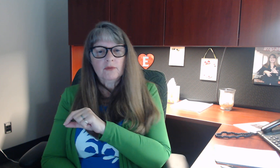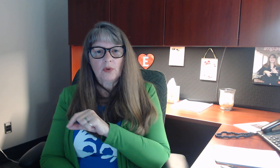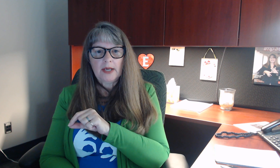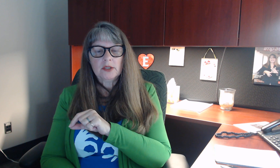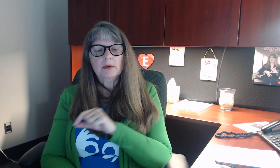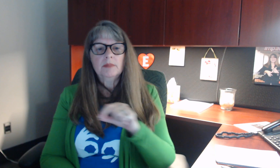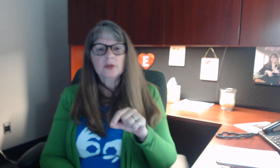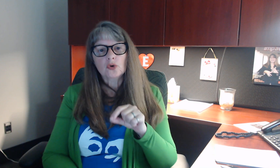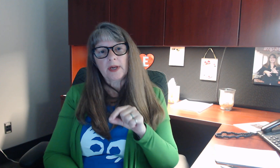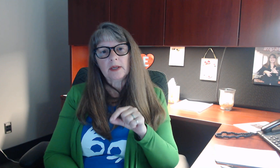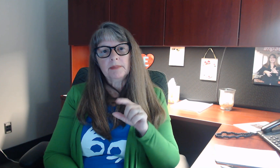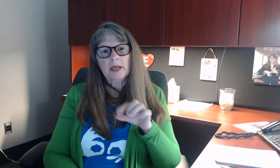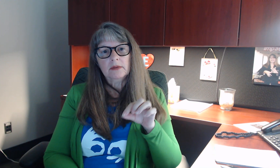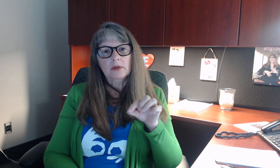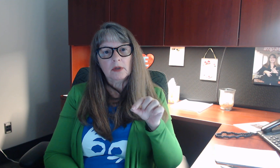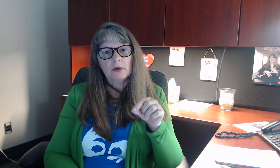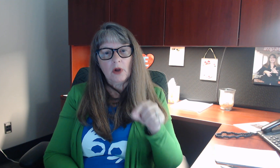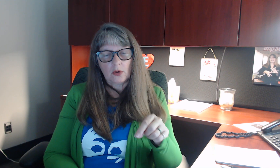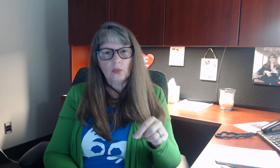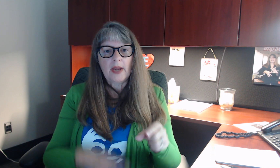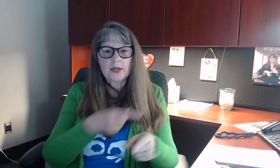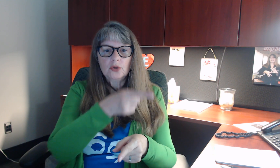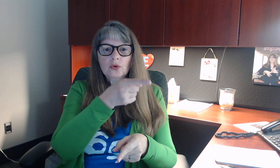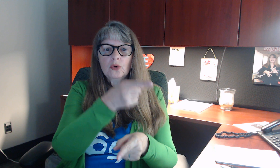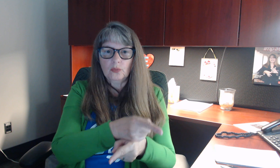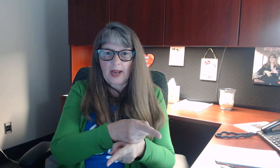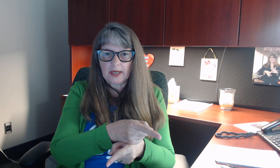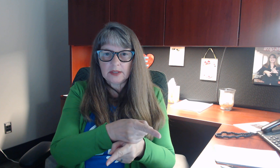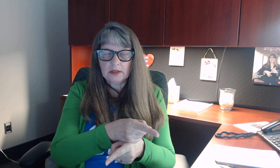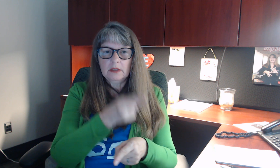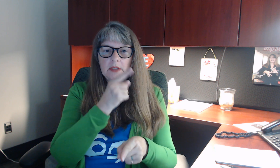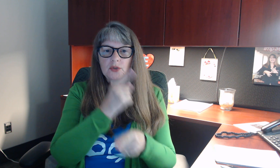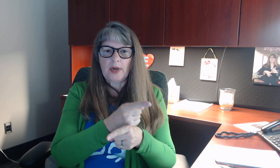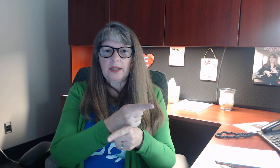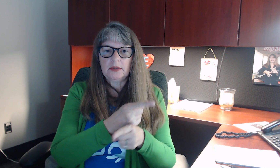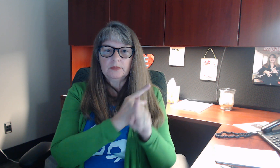right, but the correct. You're correct. That's right.